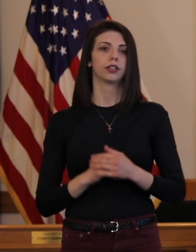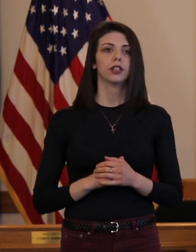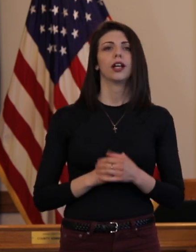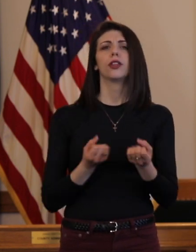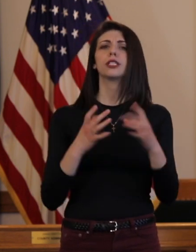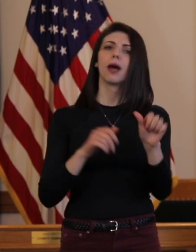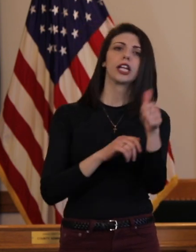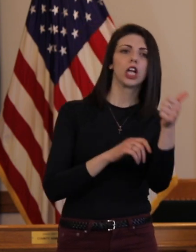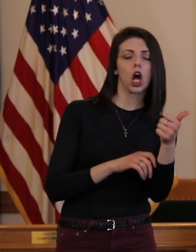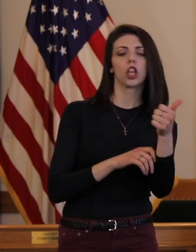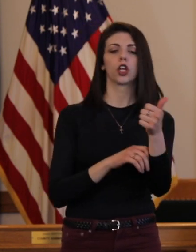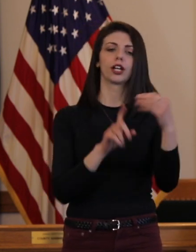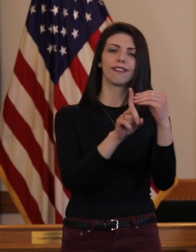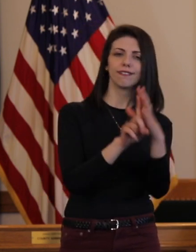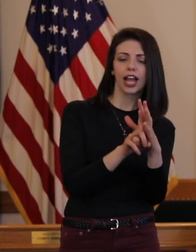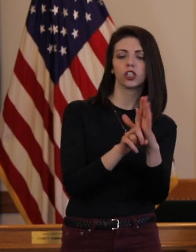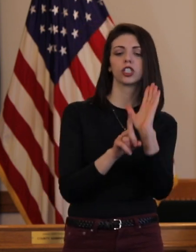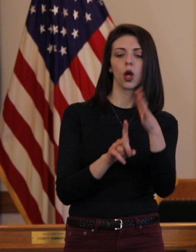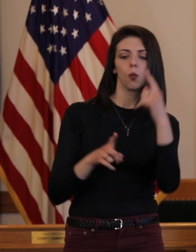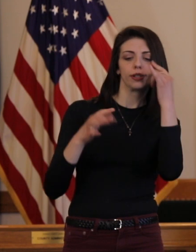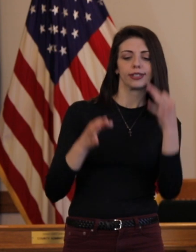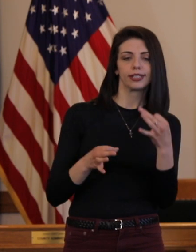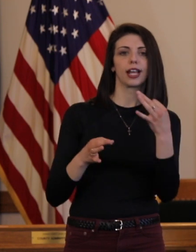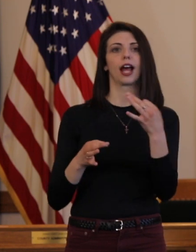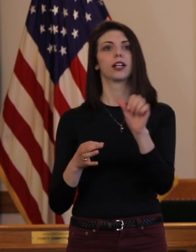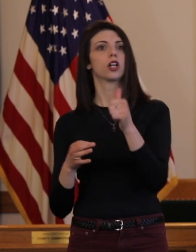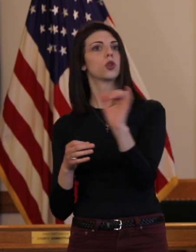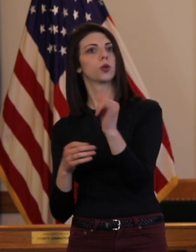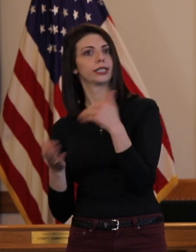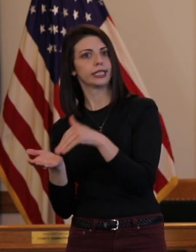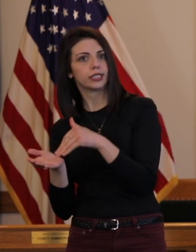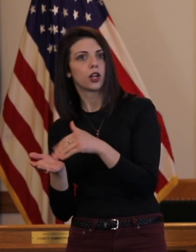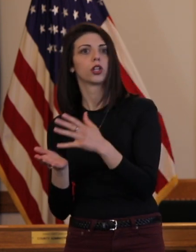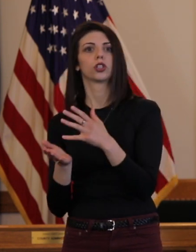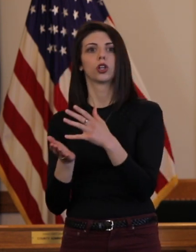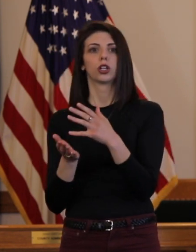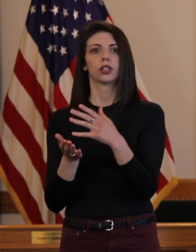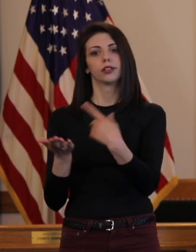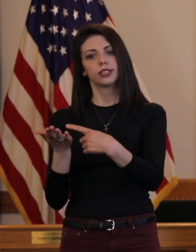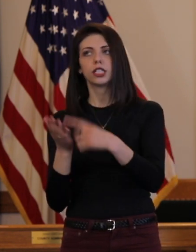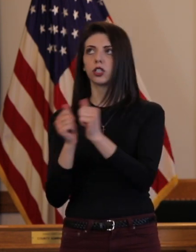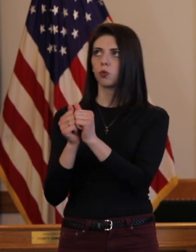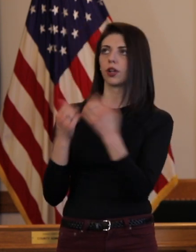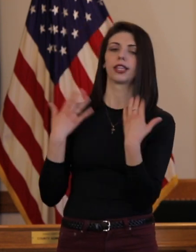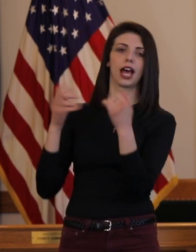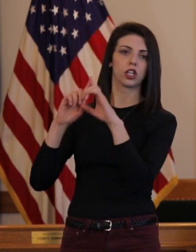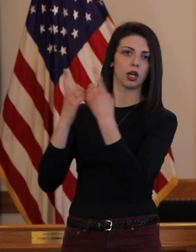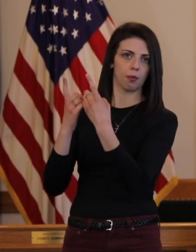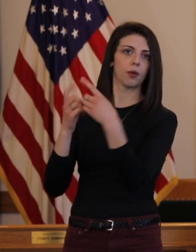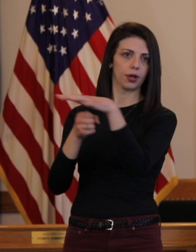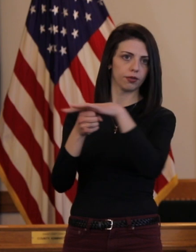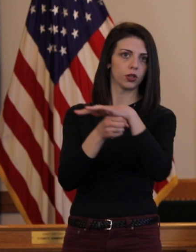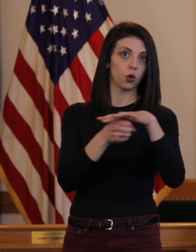circumstances warrant testing as determined by a healthcare provider in consultation with the local health department. Anyone